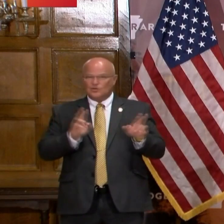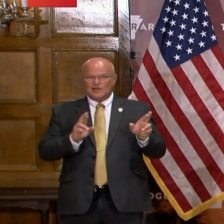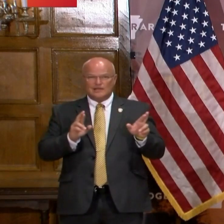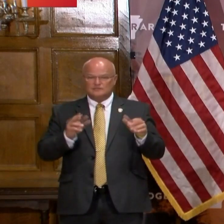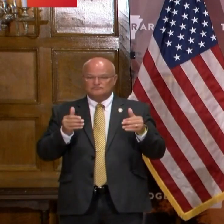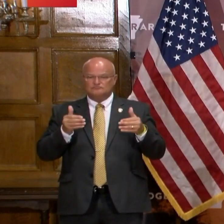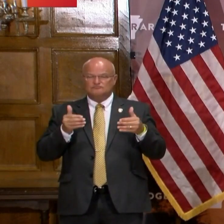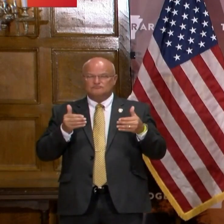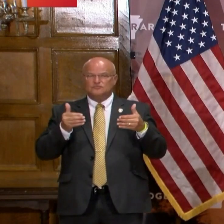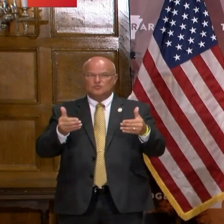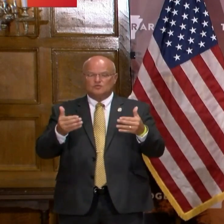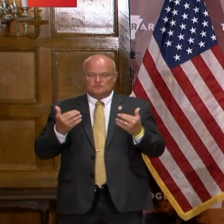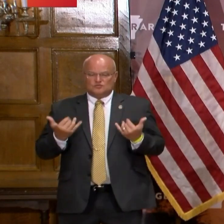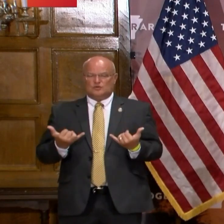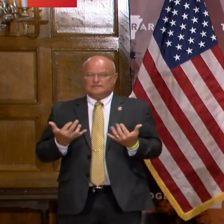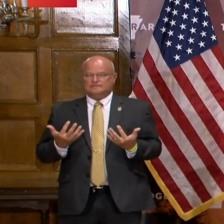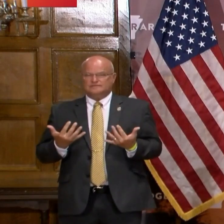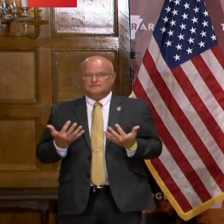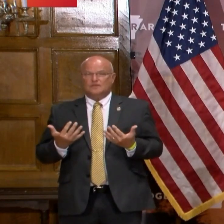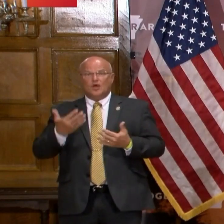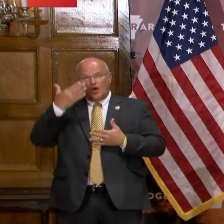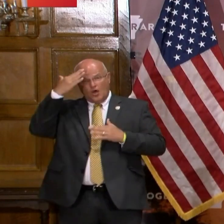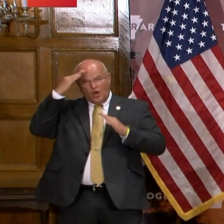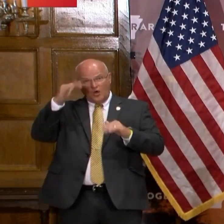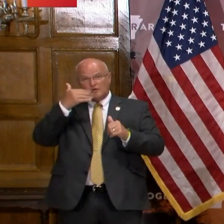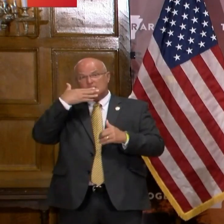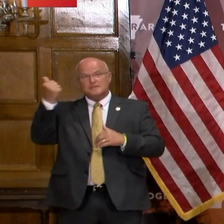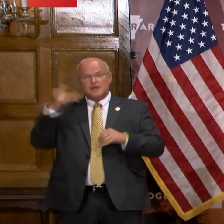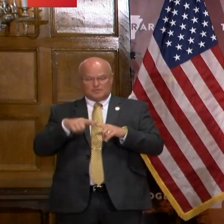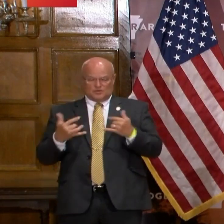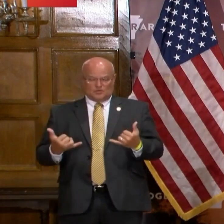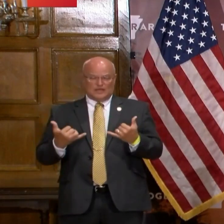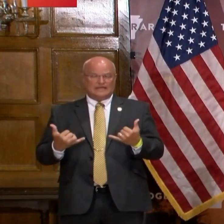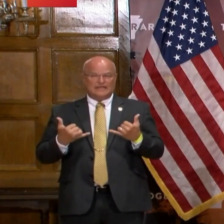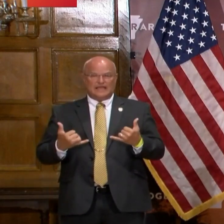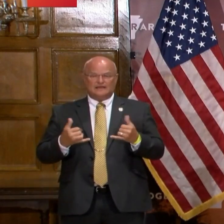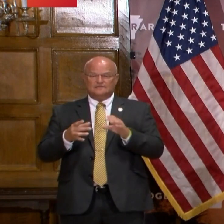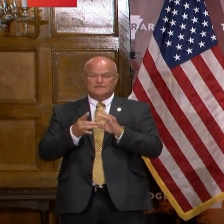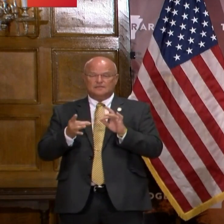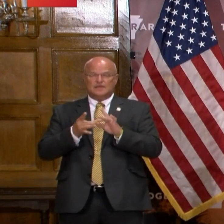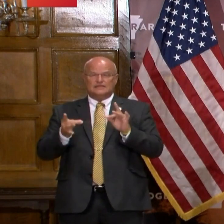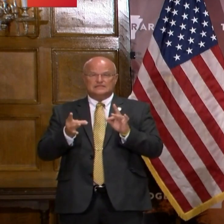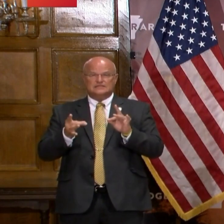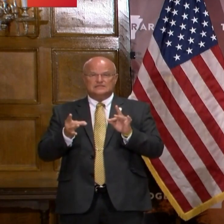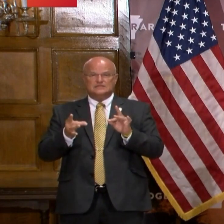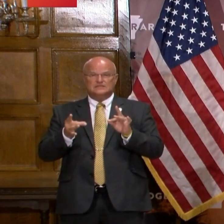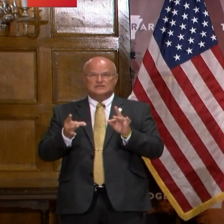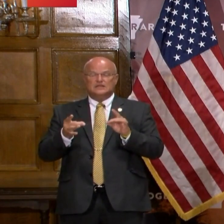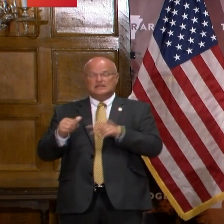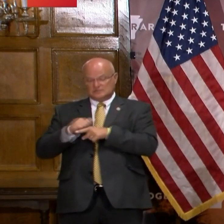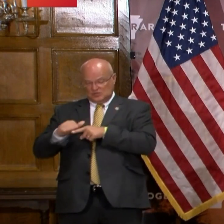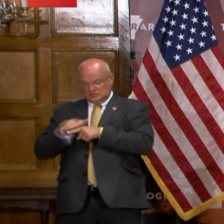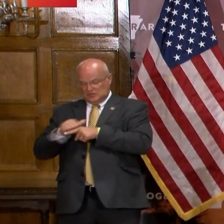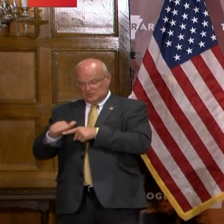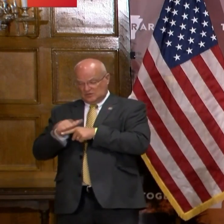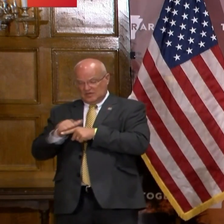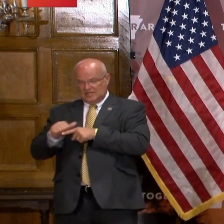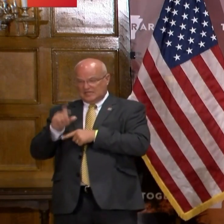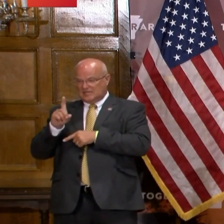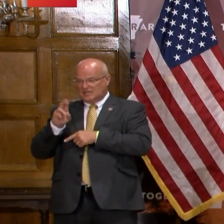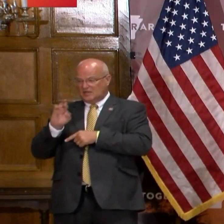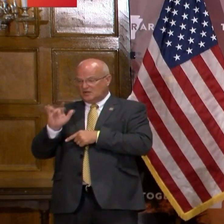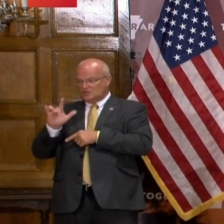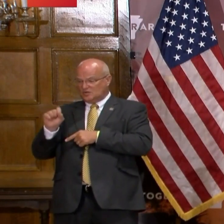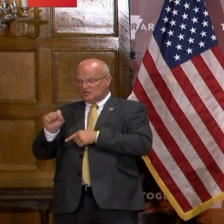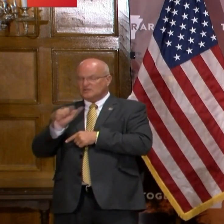to move. Hopefully it'll get better, but at this point, the message is they can train, but we're not